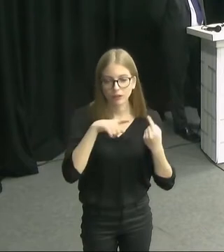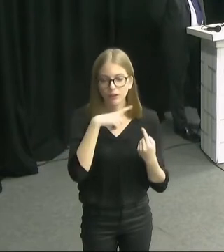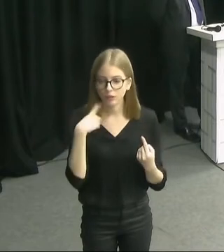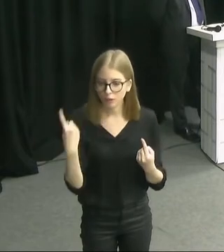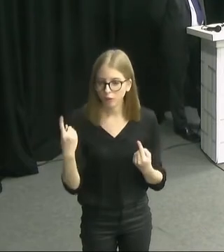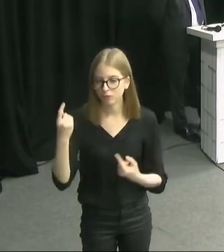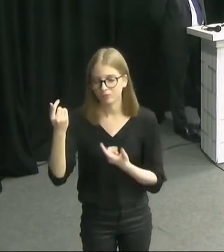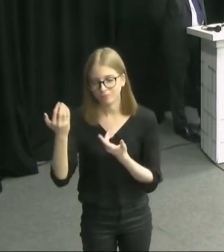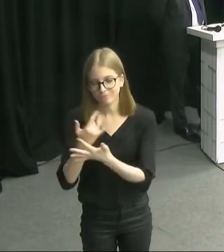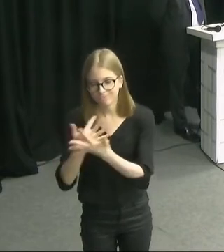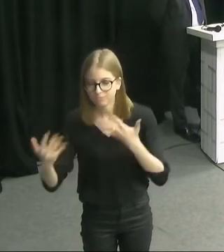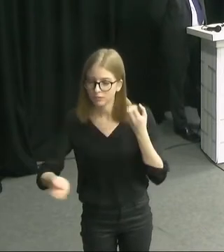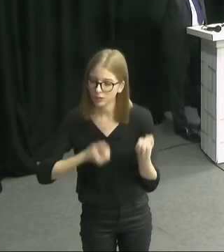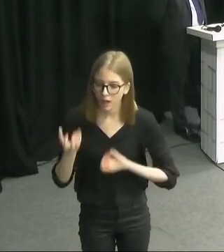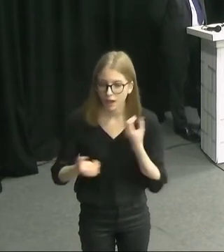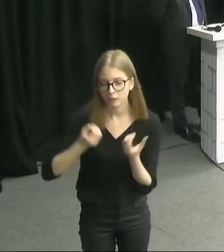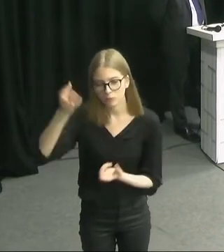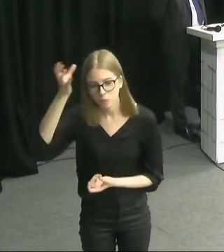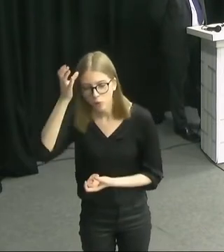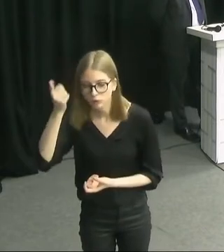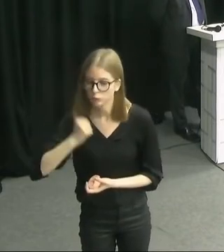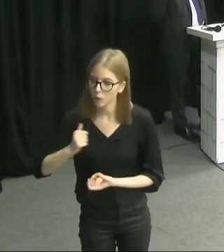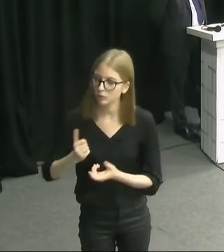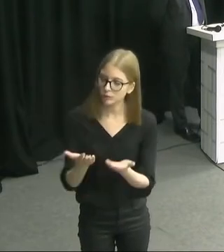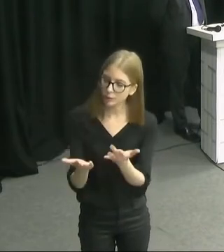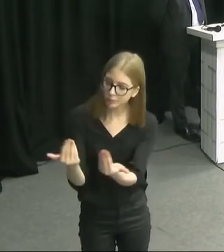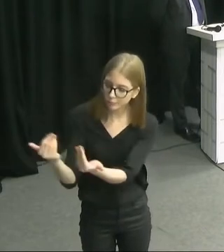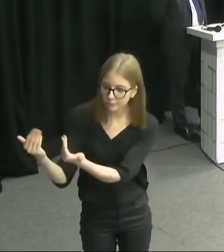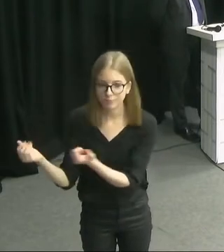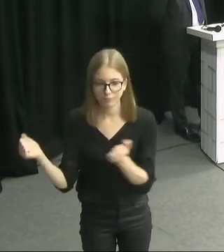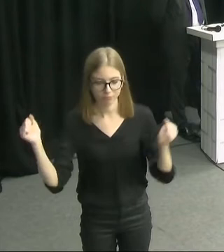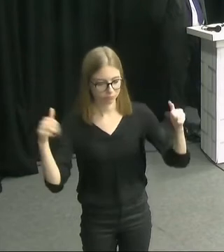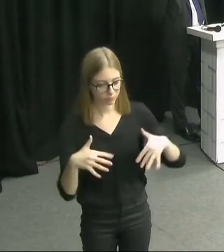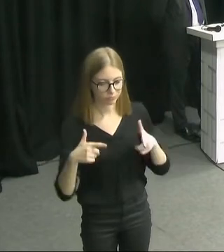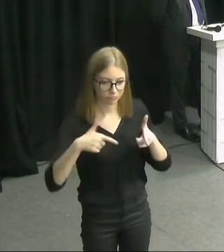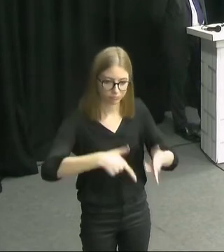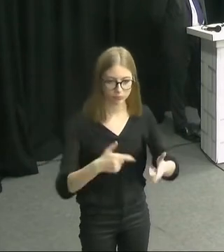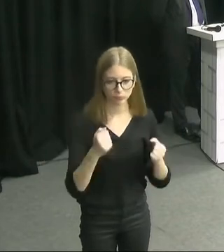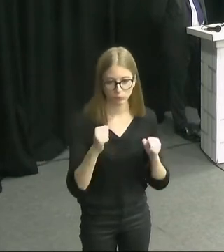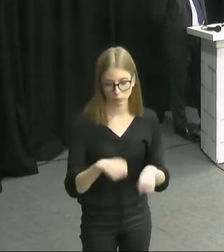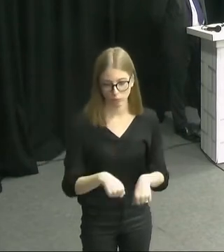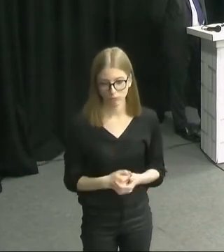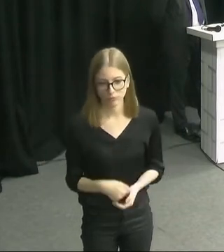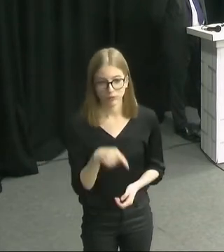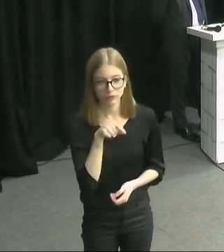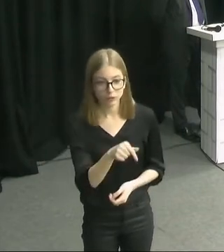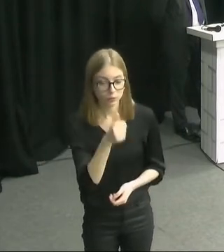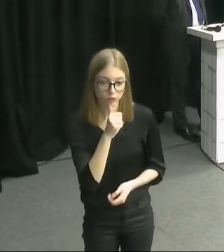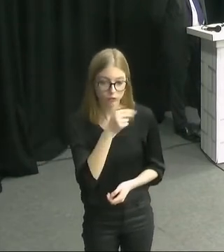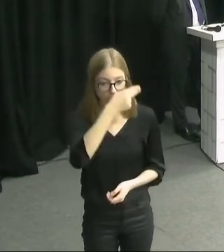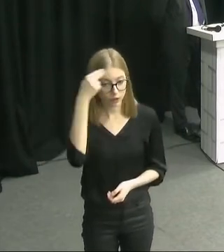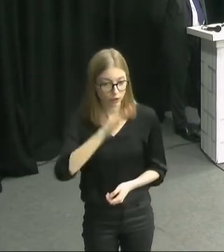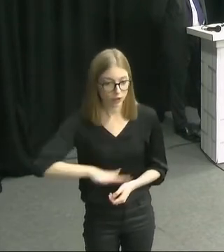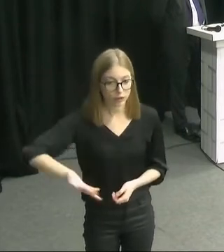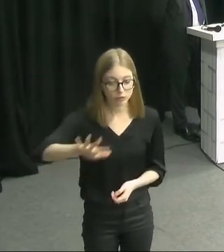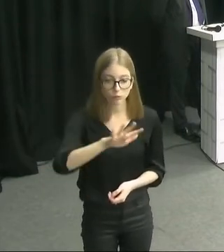we should consolidate the capabilities of the country. I think this is an issue that's important for the whole country. I think